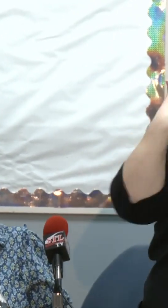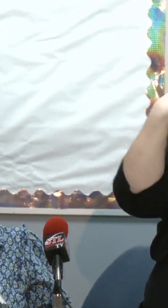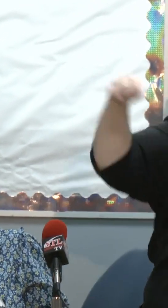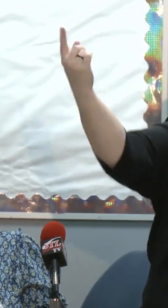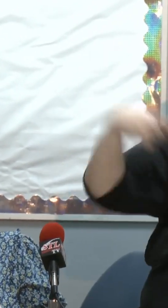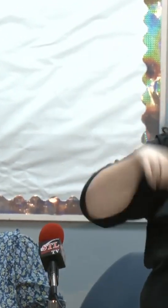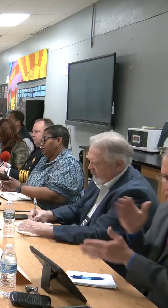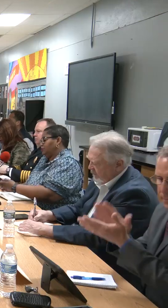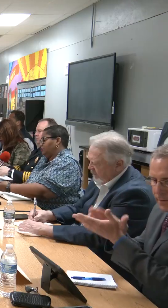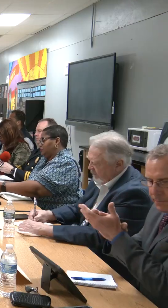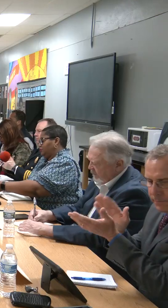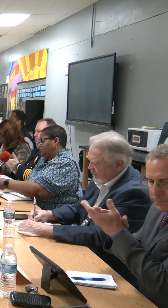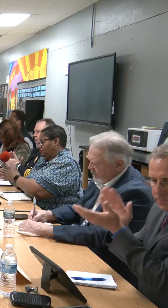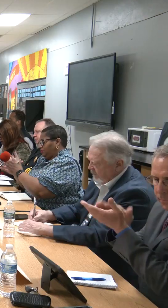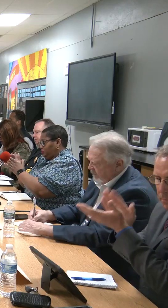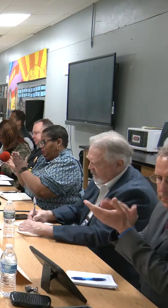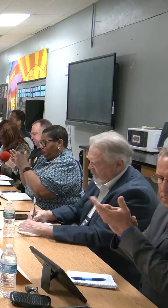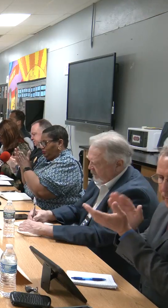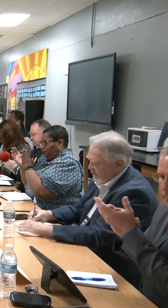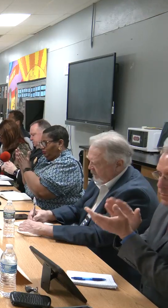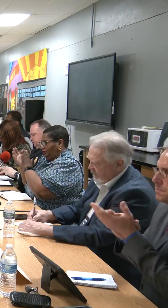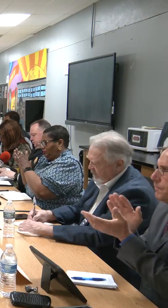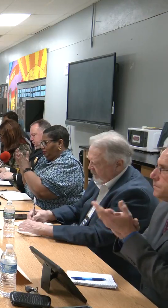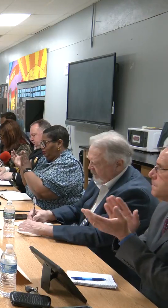yourselves a round of applause.